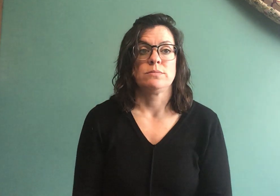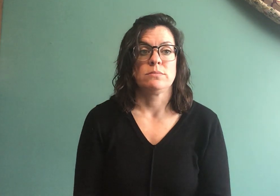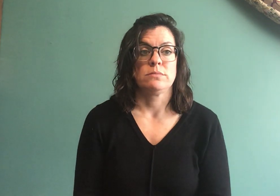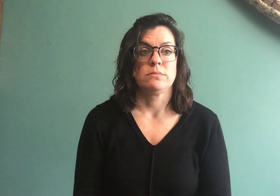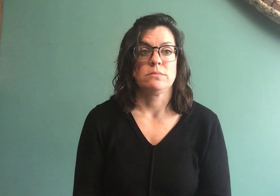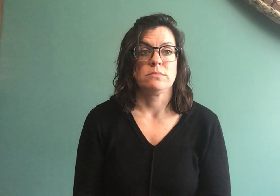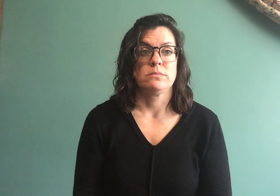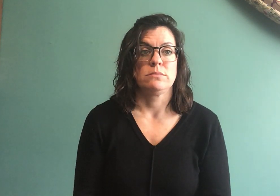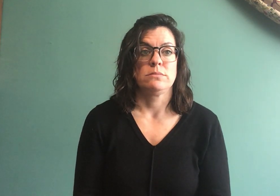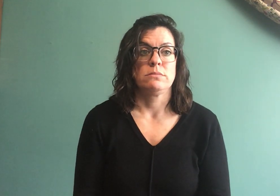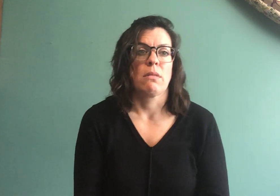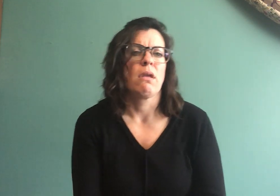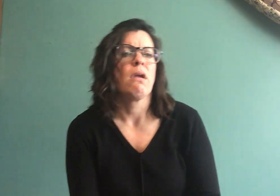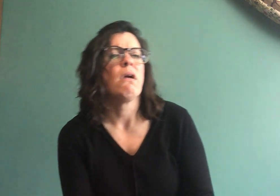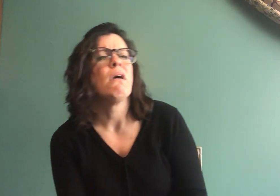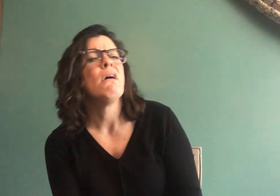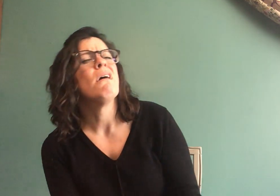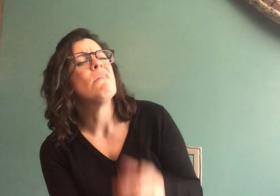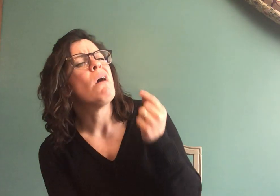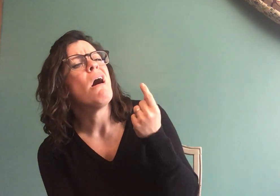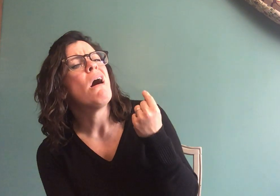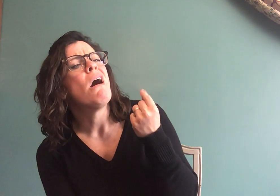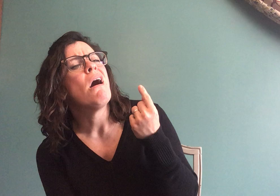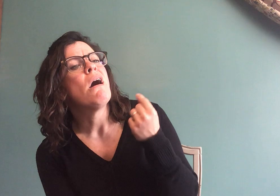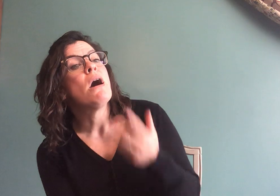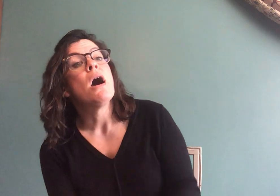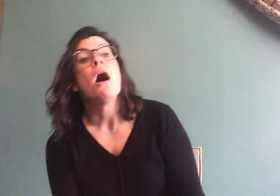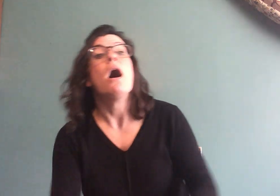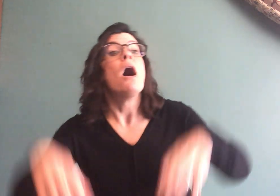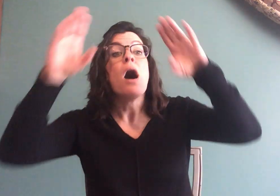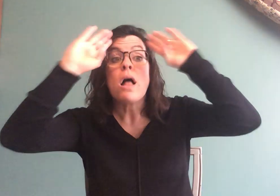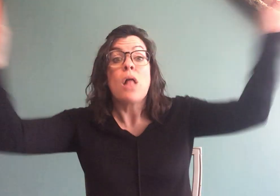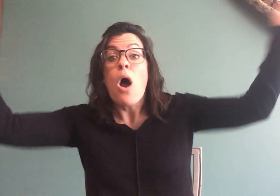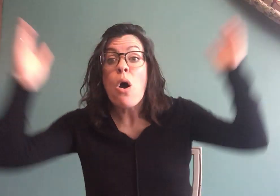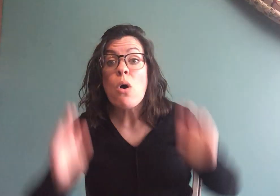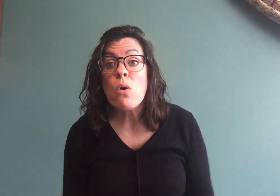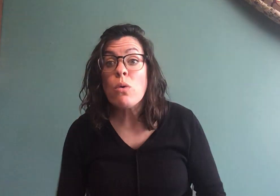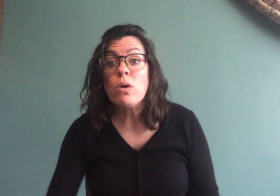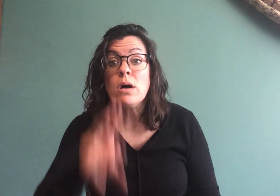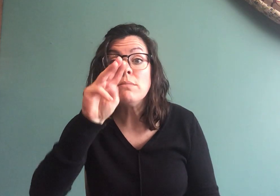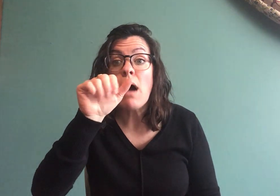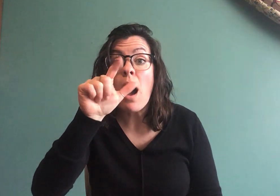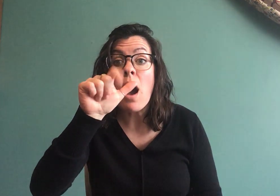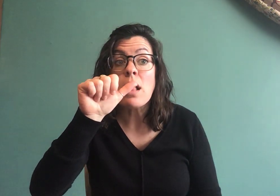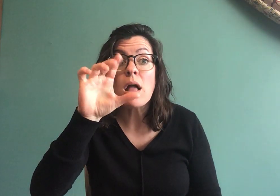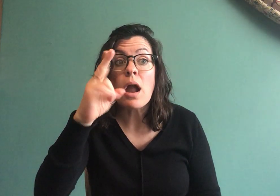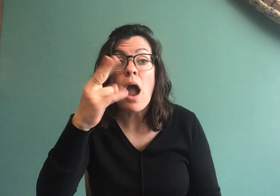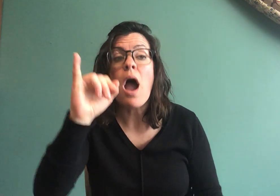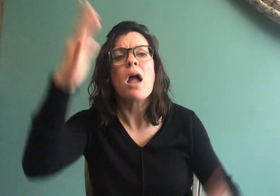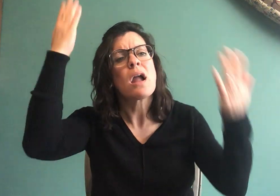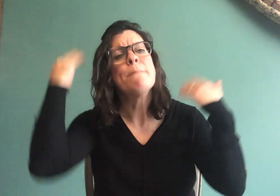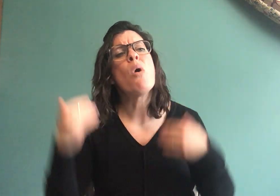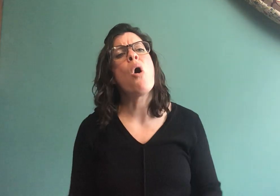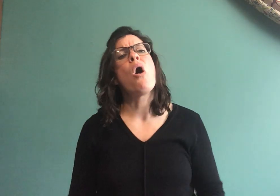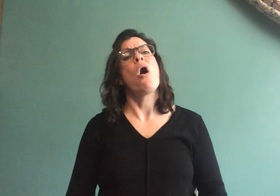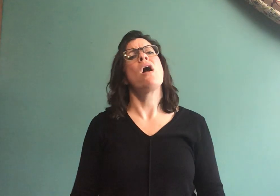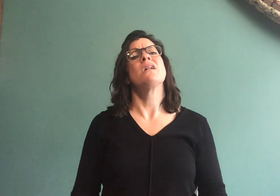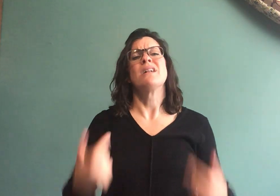Hello, Malachi. Hello. What are you supposed to do? Hey, listen, guys. I'm doing this for you to get you to pass this